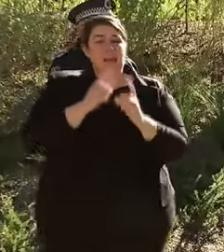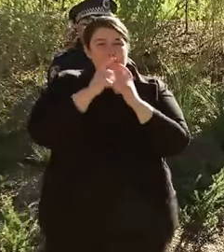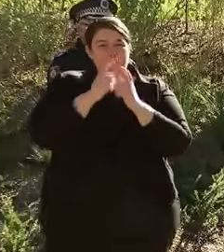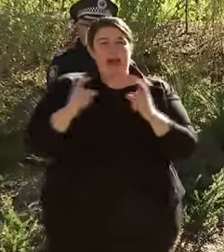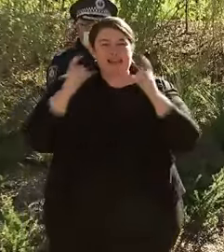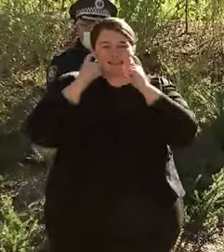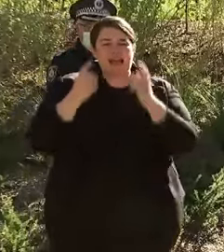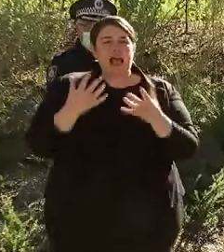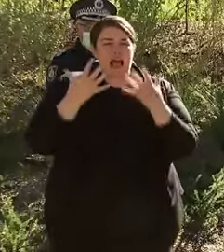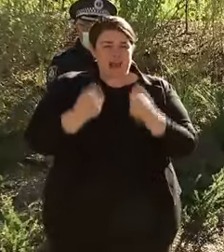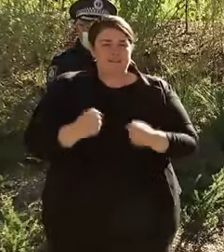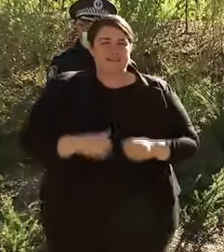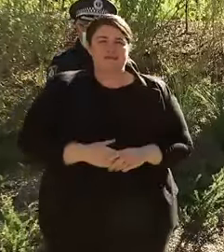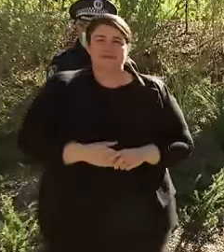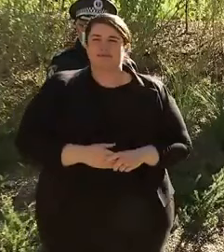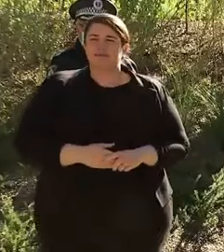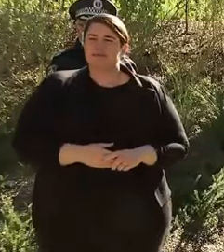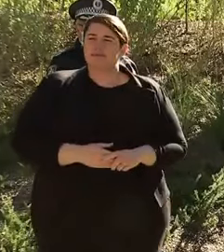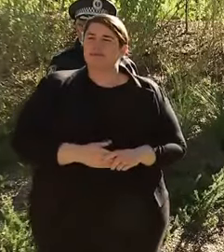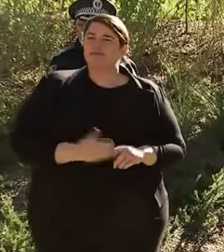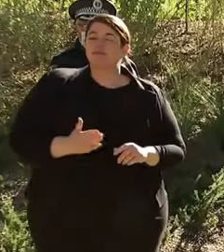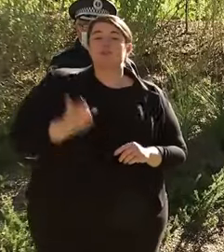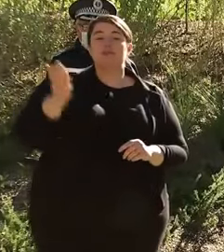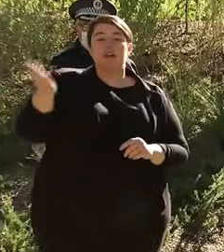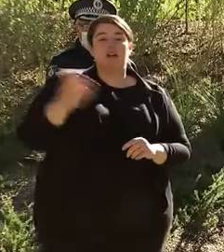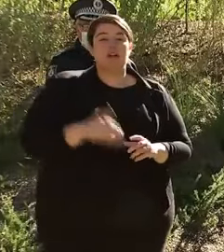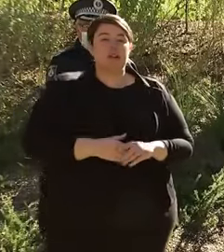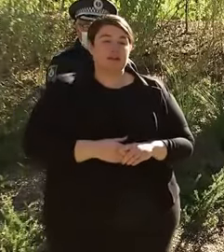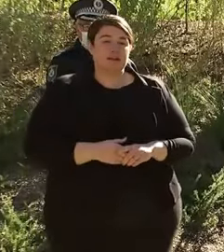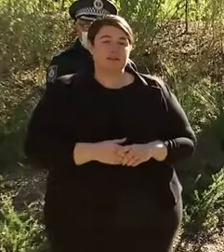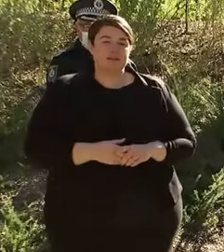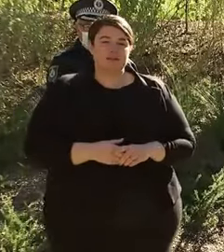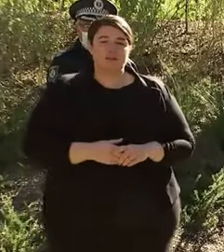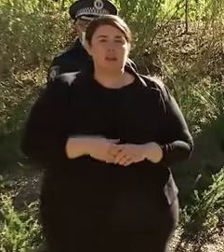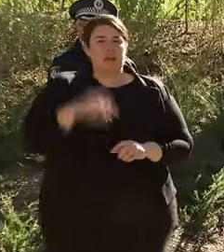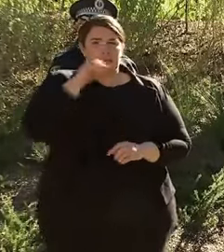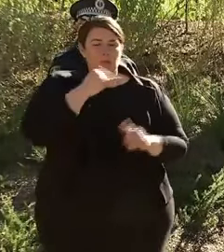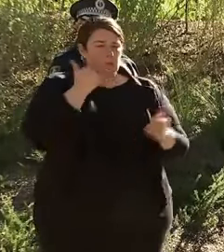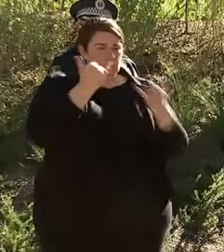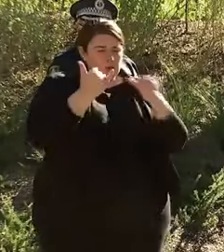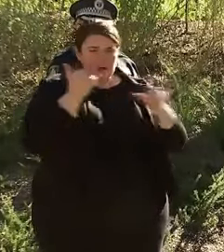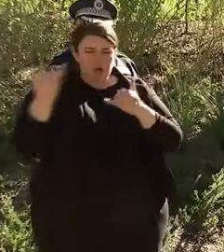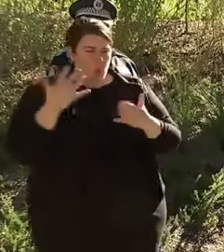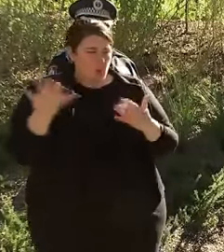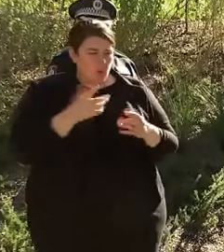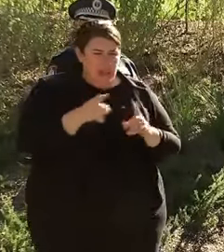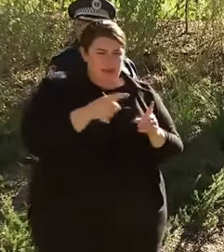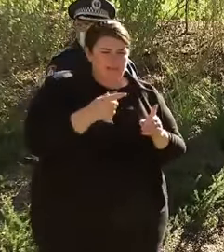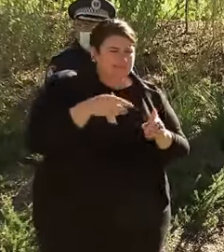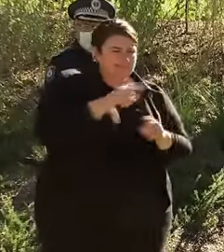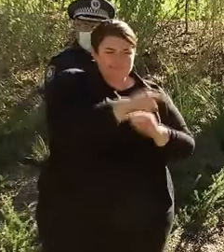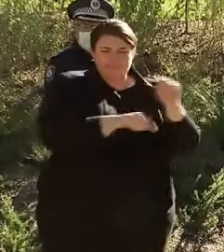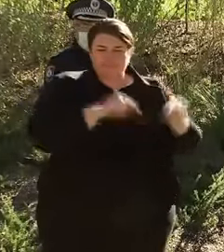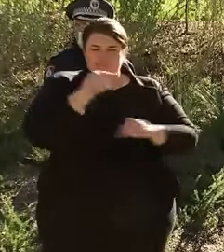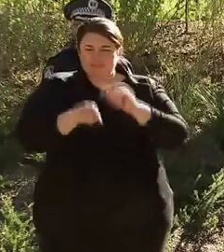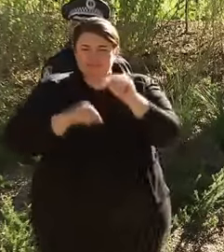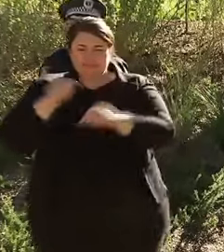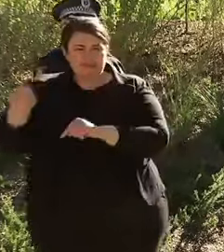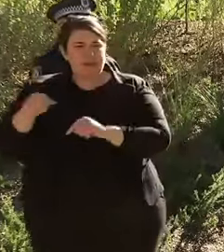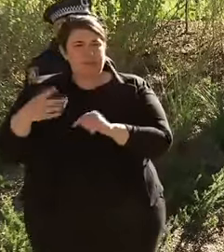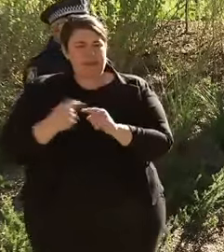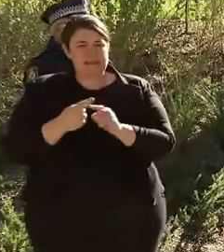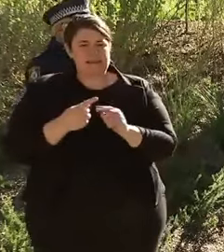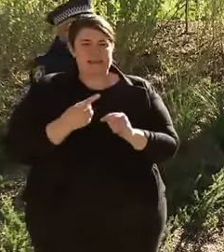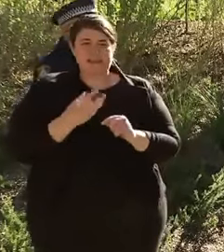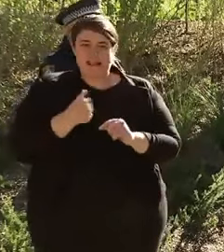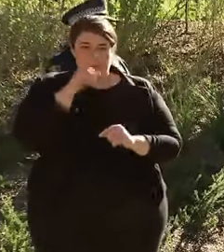masks. Dr. Chan, are our contact tracers now facing a backlog, given that a number of cases the last 2 days, they've been infectious in the